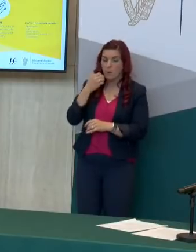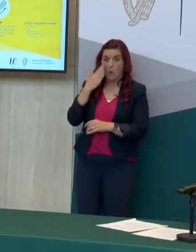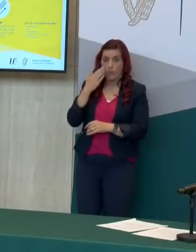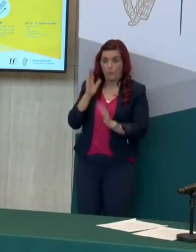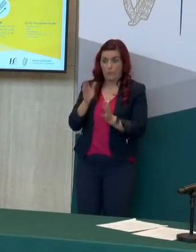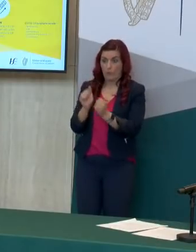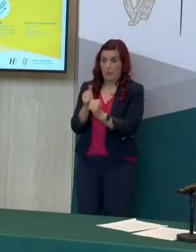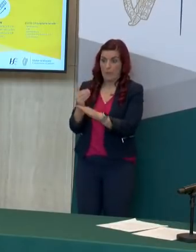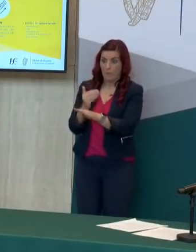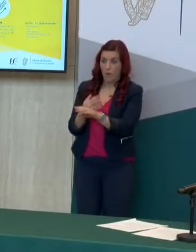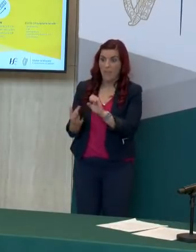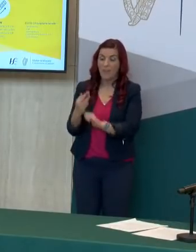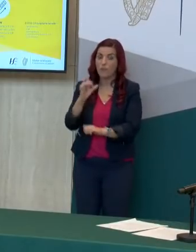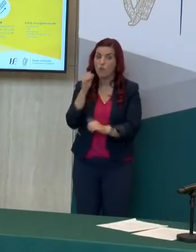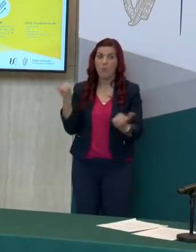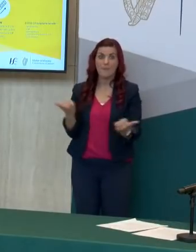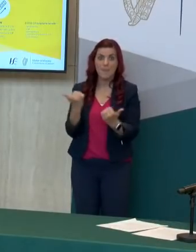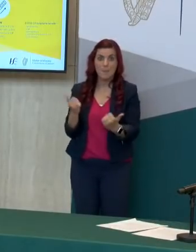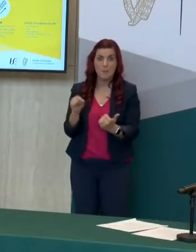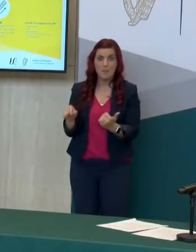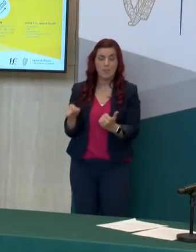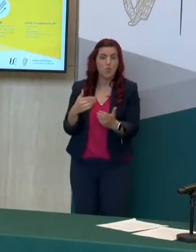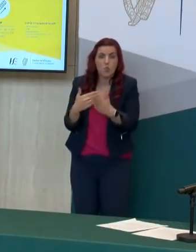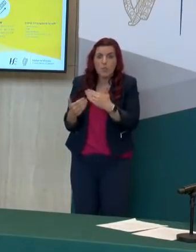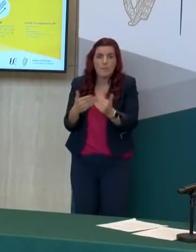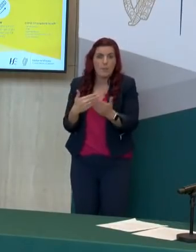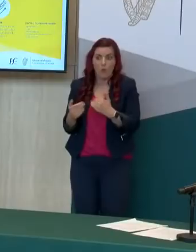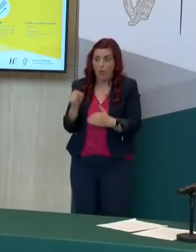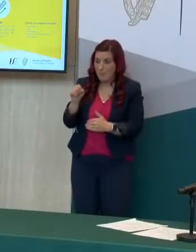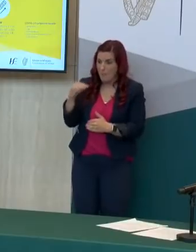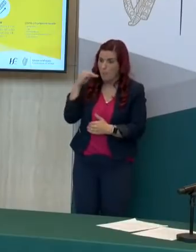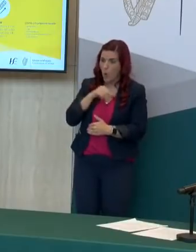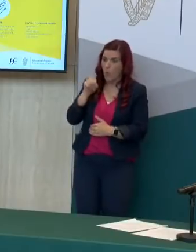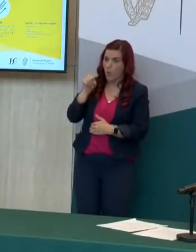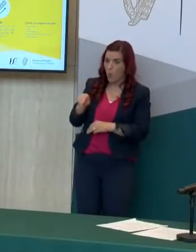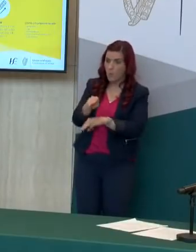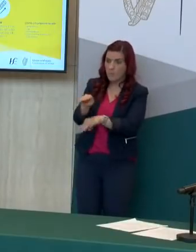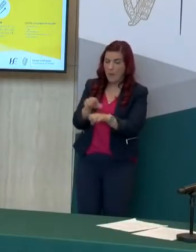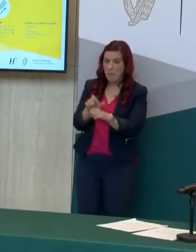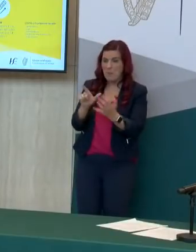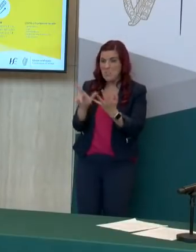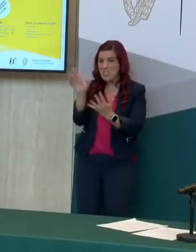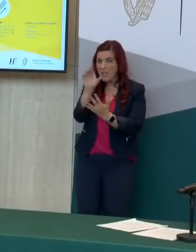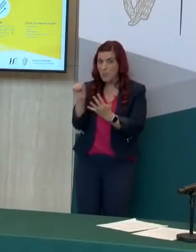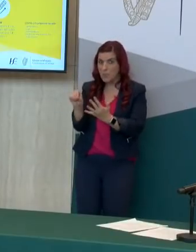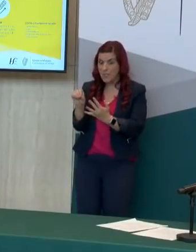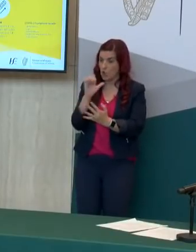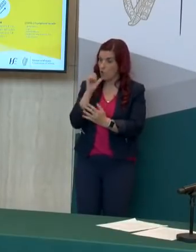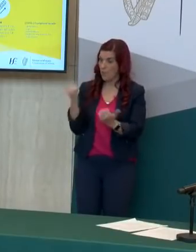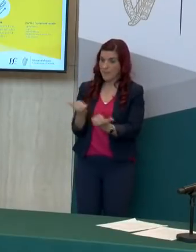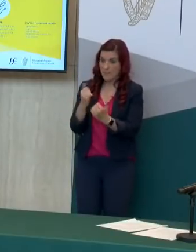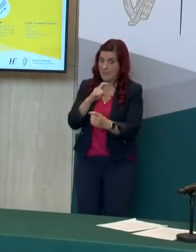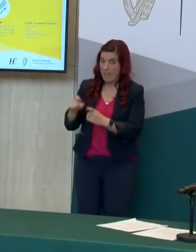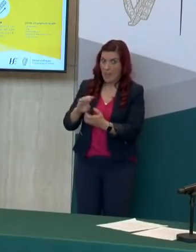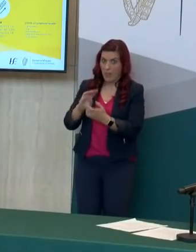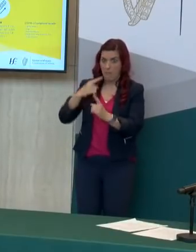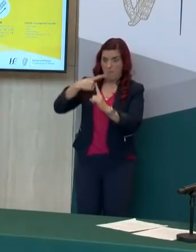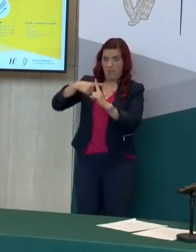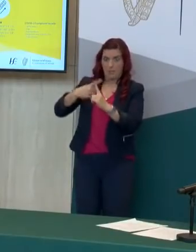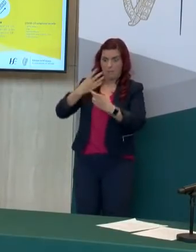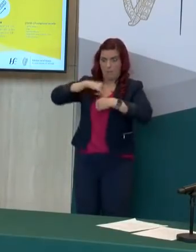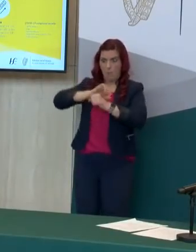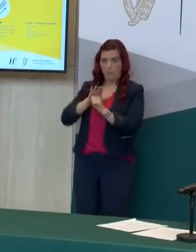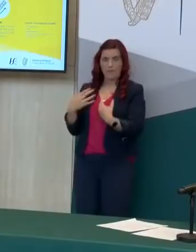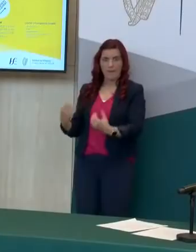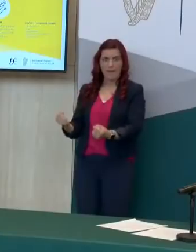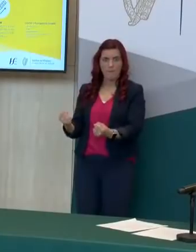even in asymptomatic individuals, people with no symptoms, that 7% or so on day naught are positive for the virus. And for those